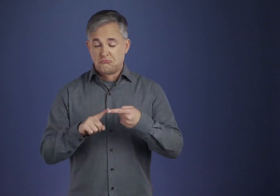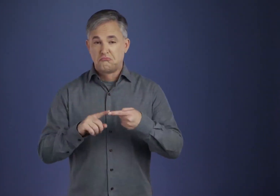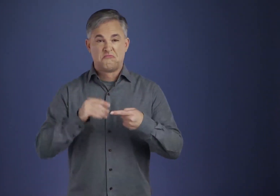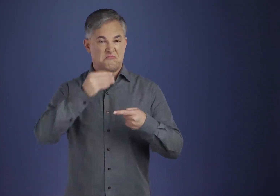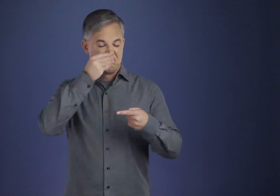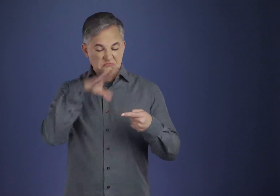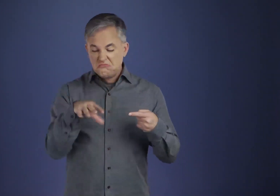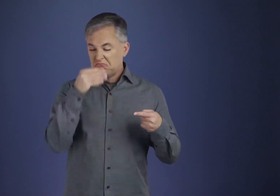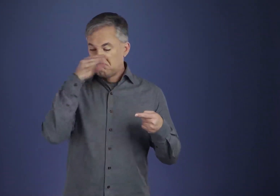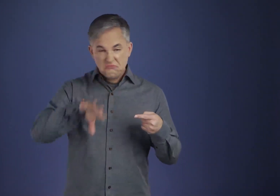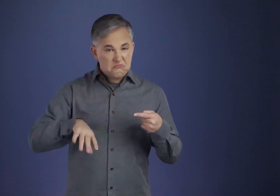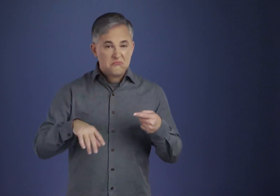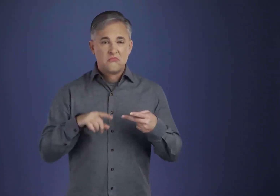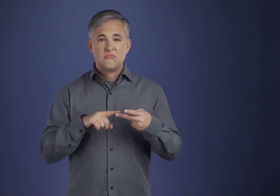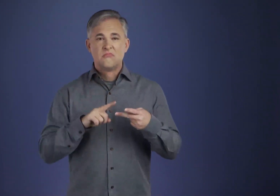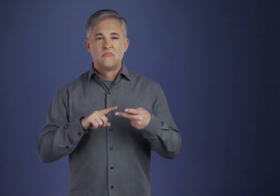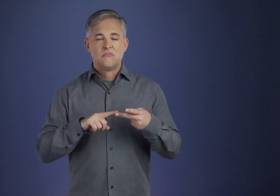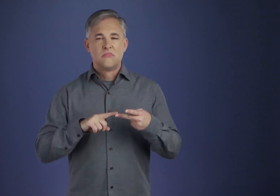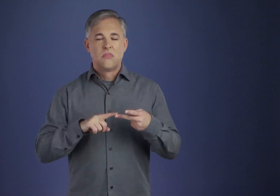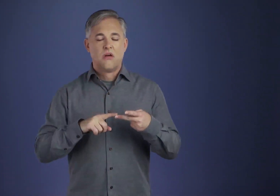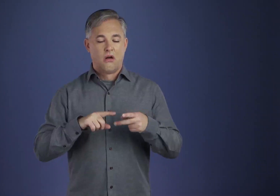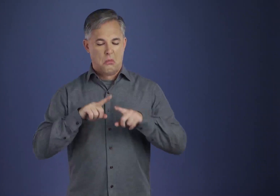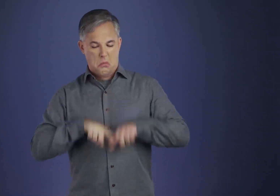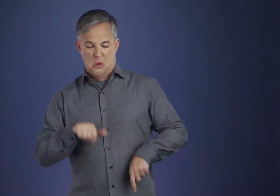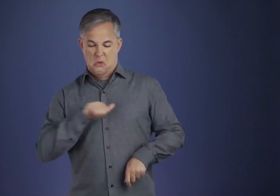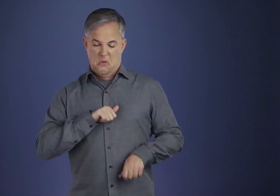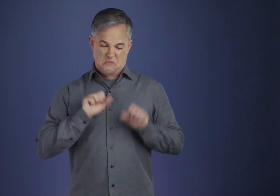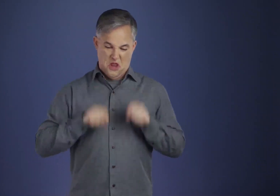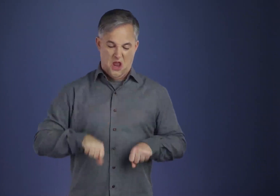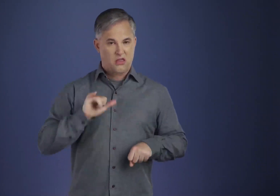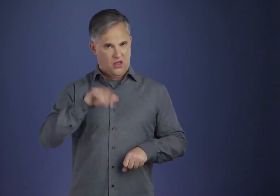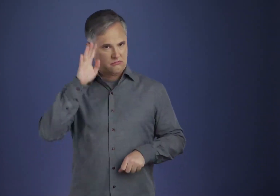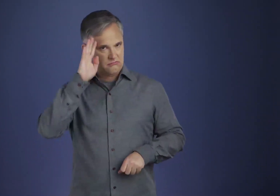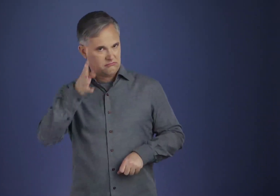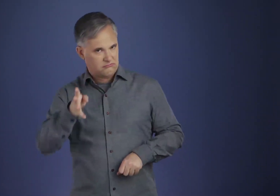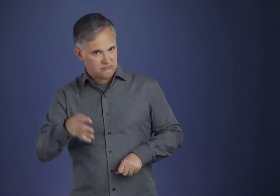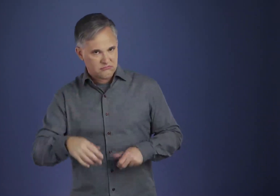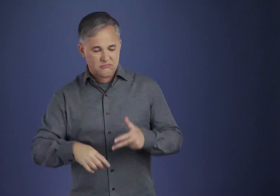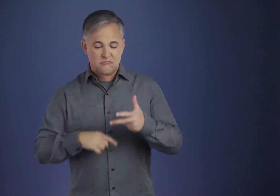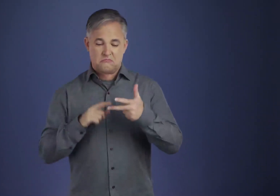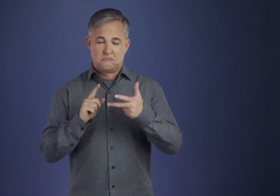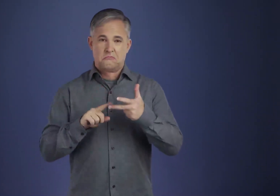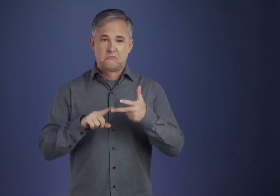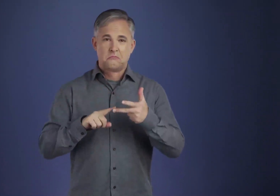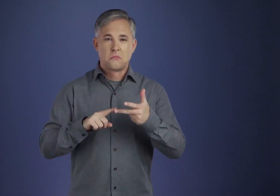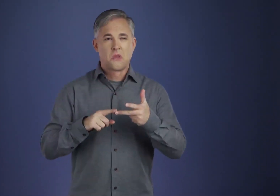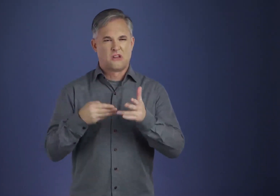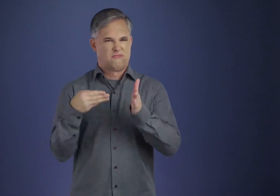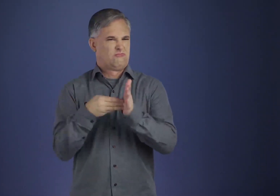The roadblocks of indifference, fancied self-sufficiency, prejudice, and defiance